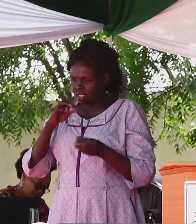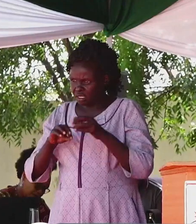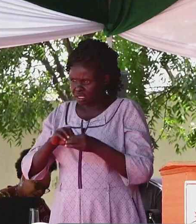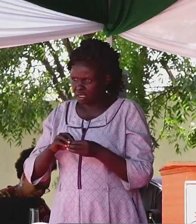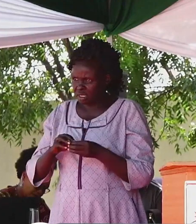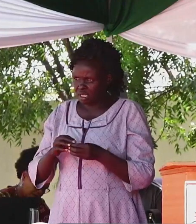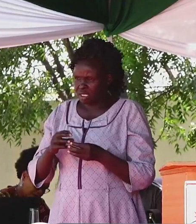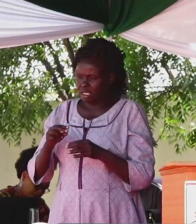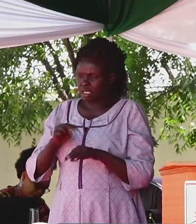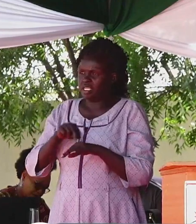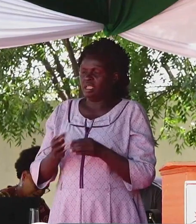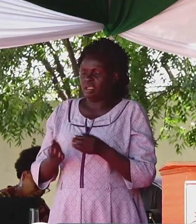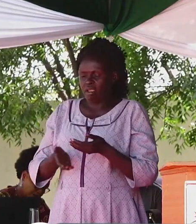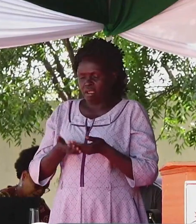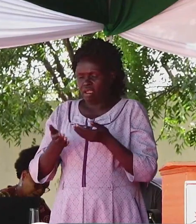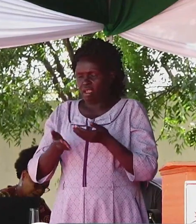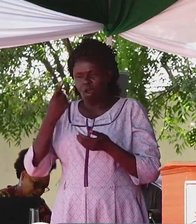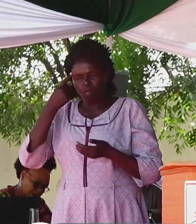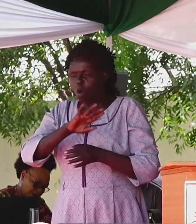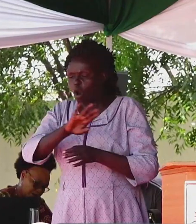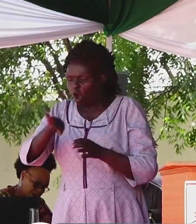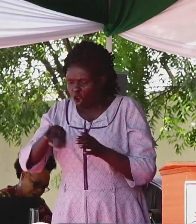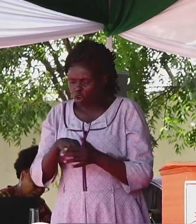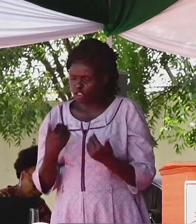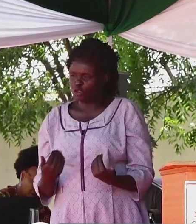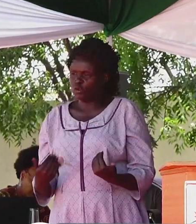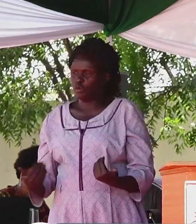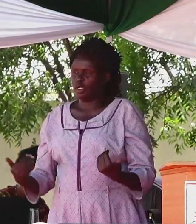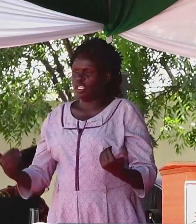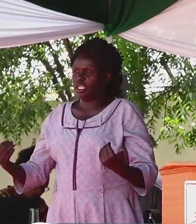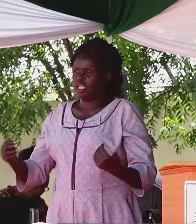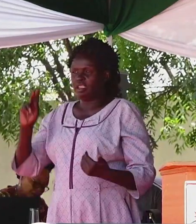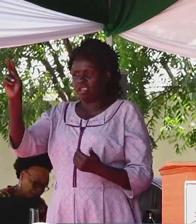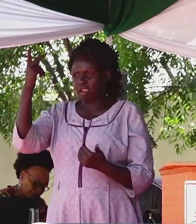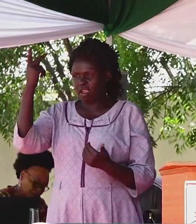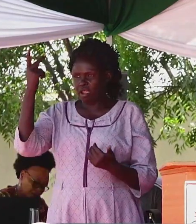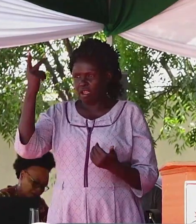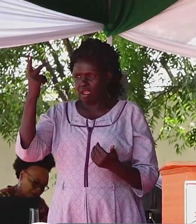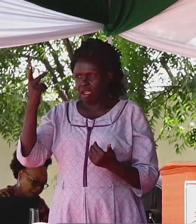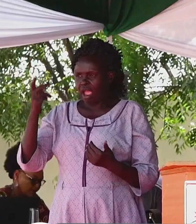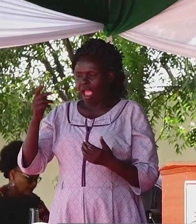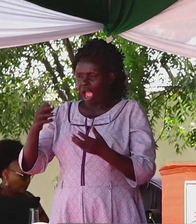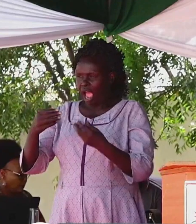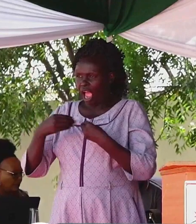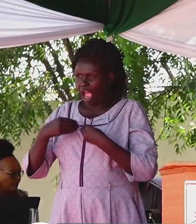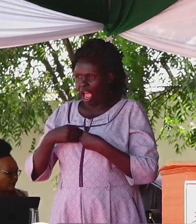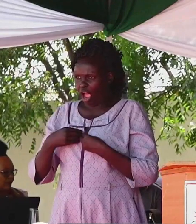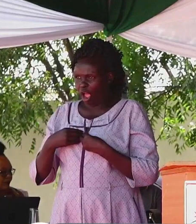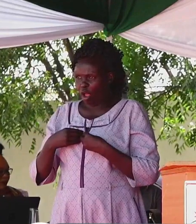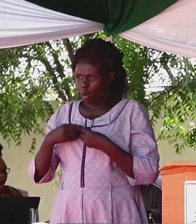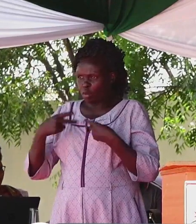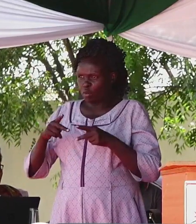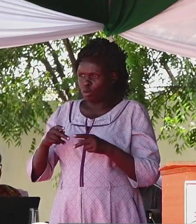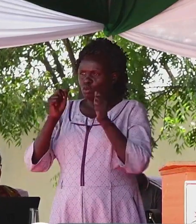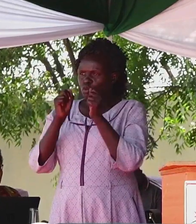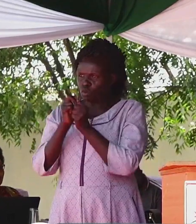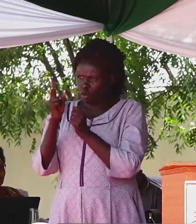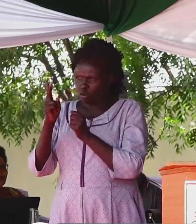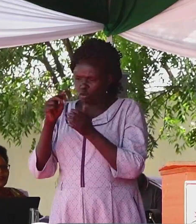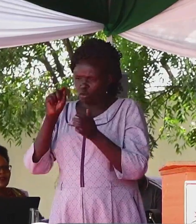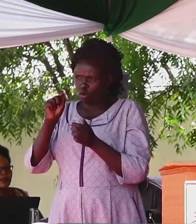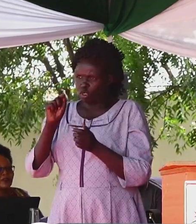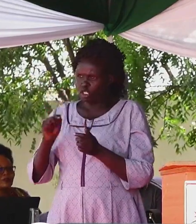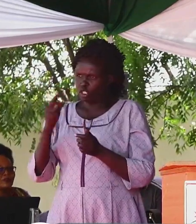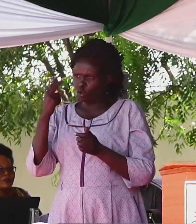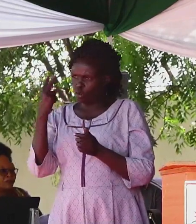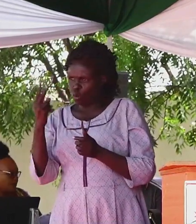nurturing care for all children. Kenya has a population of 12.2 million children aged 0